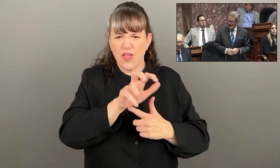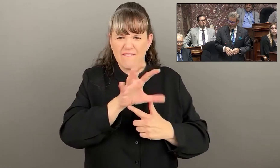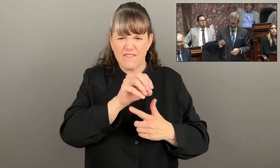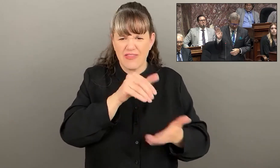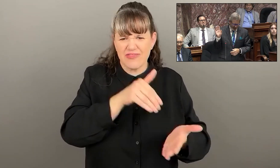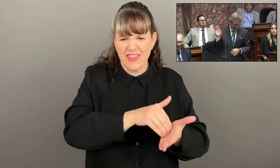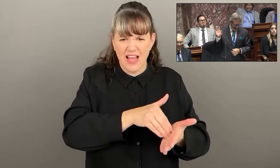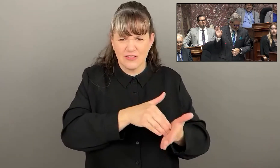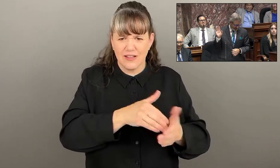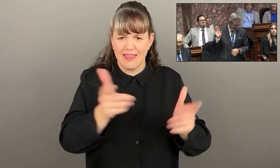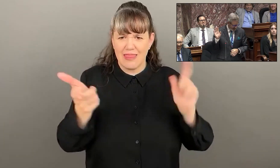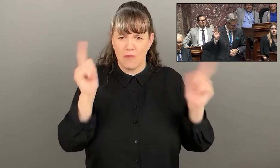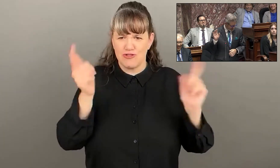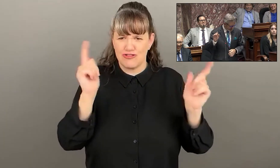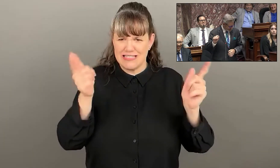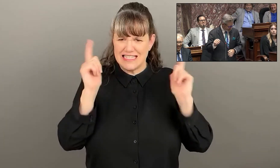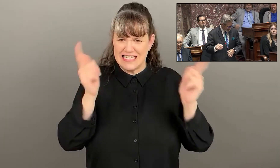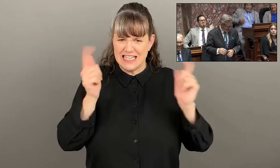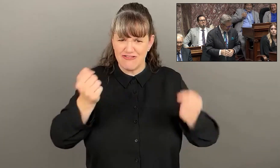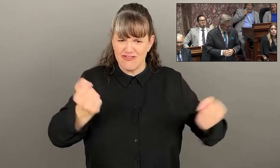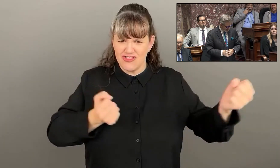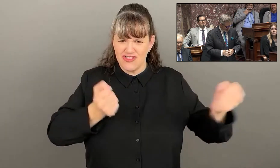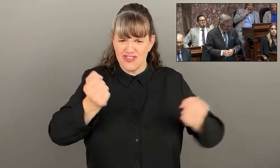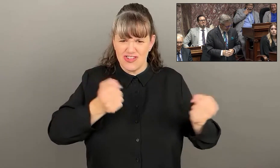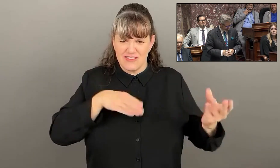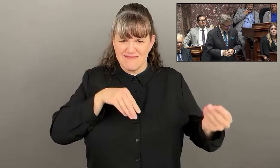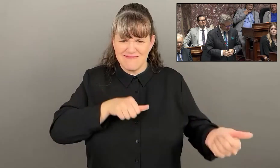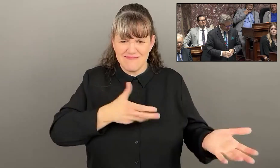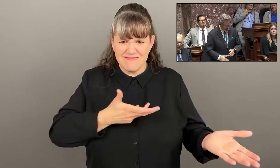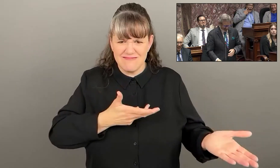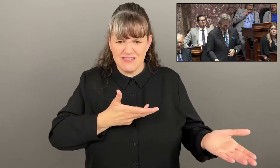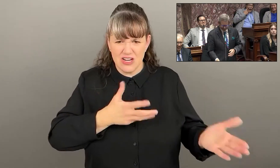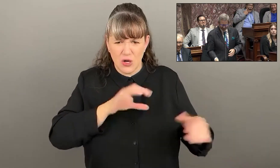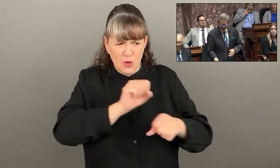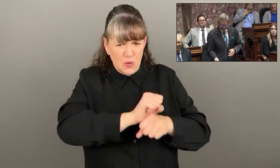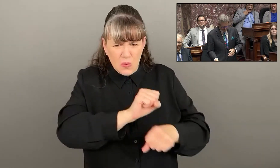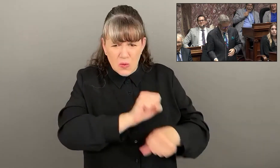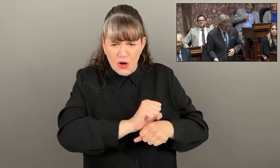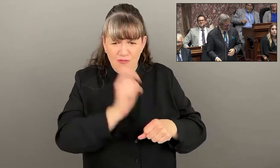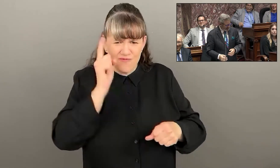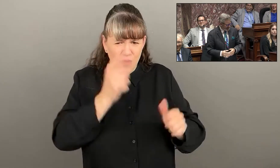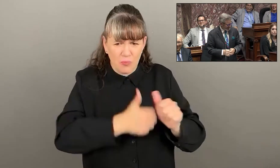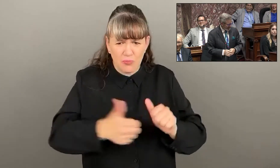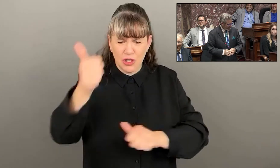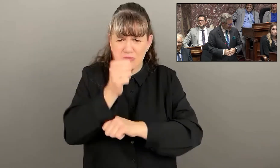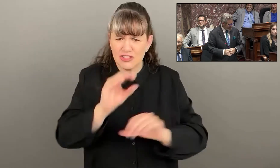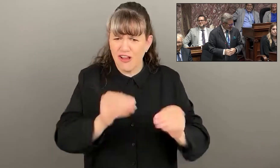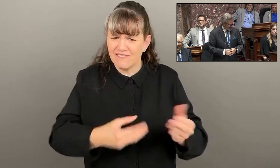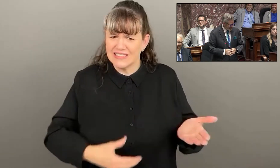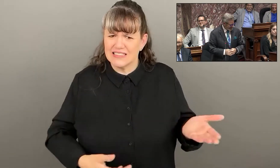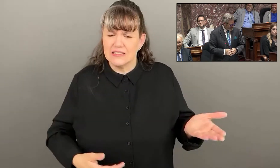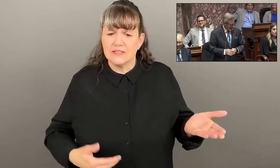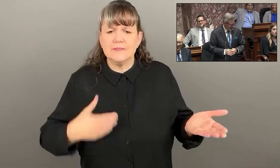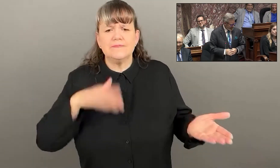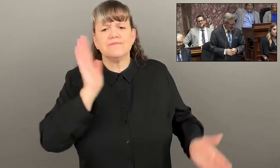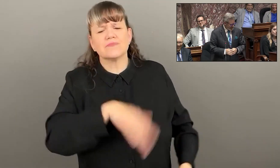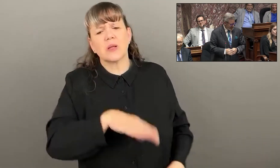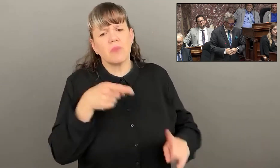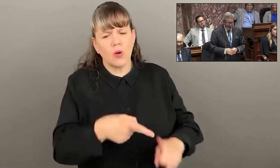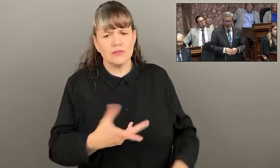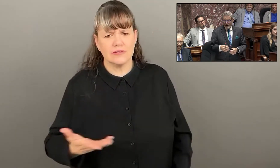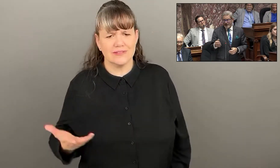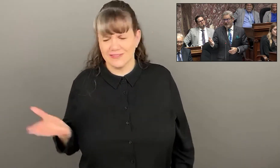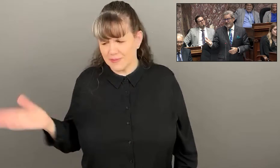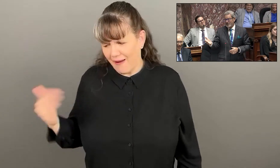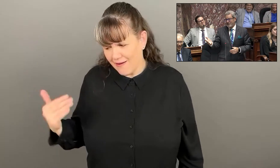Premier's office, but I digress. Member, come to the point, member. I will get to the point. Thank you, Mr. Speaker.